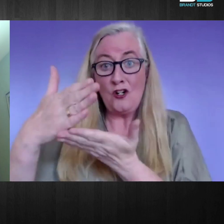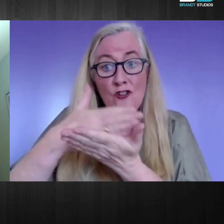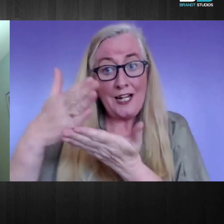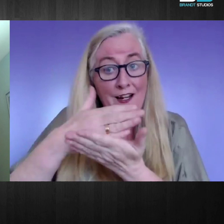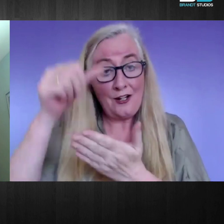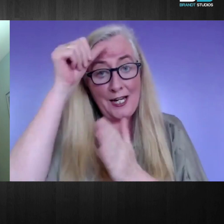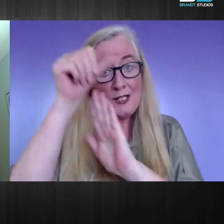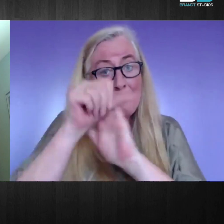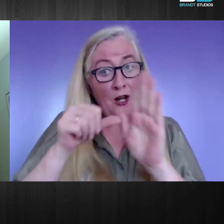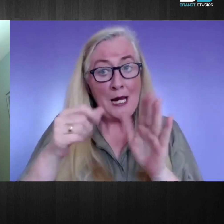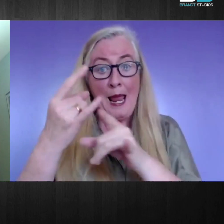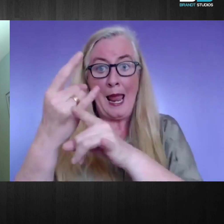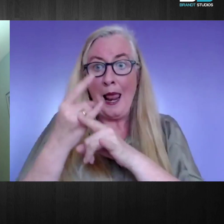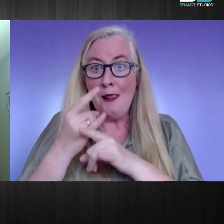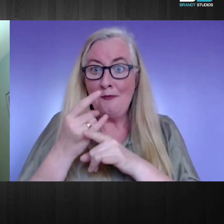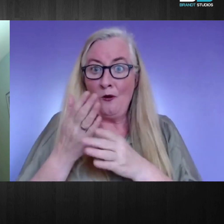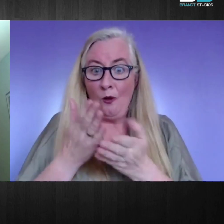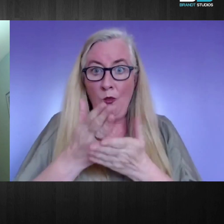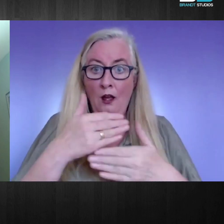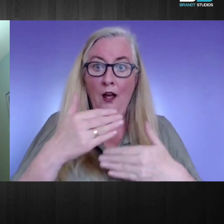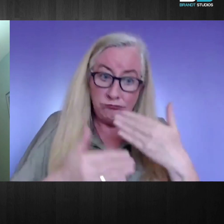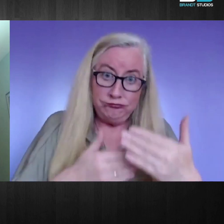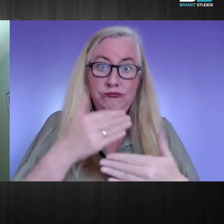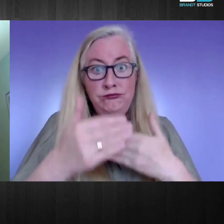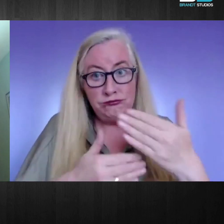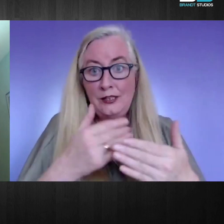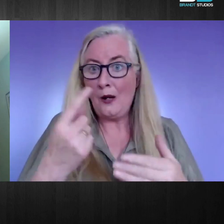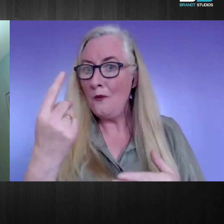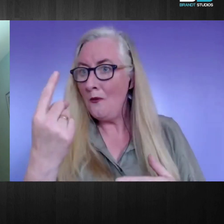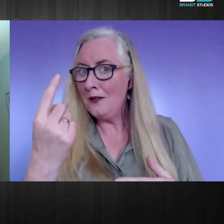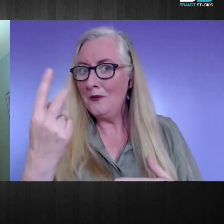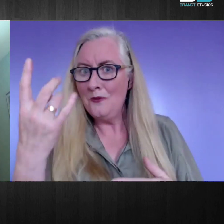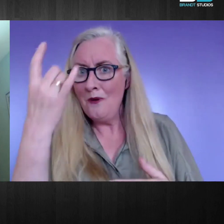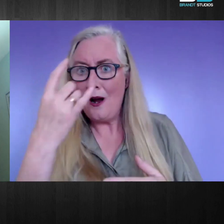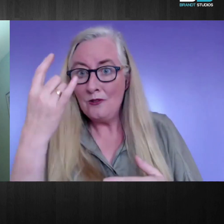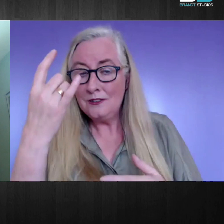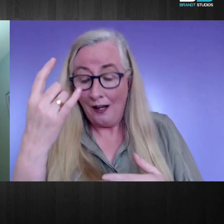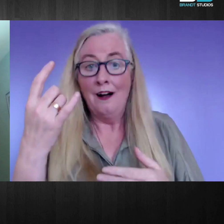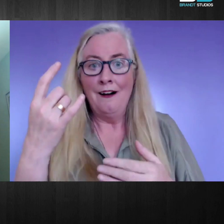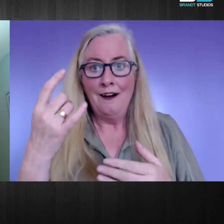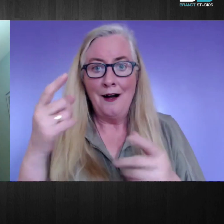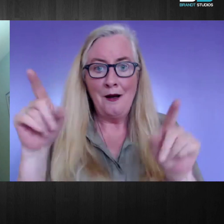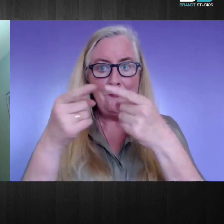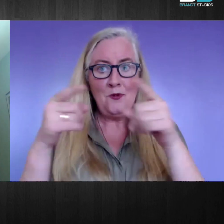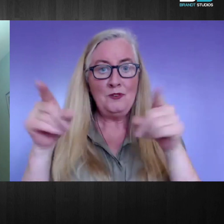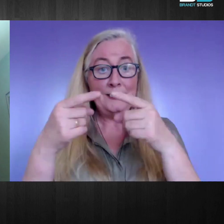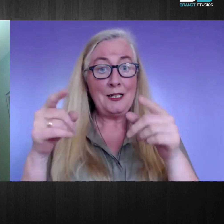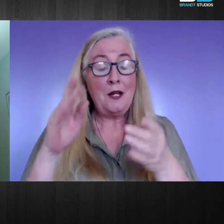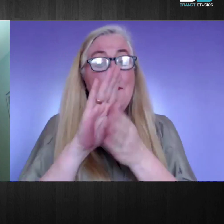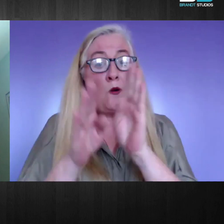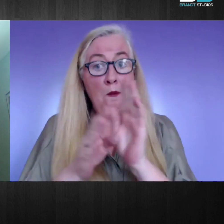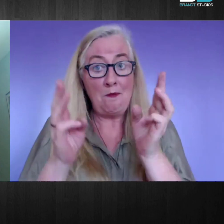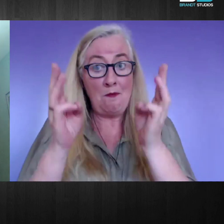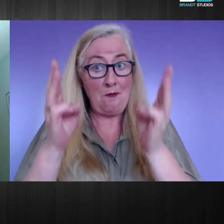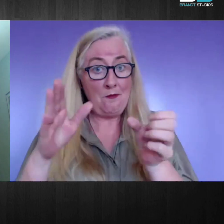struggles just for an hour or two. It's music. Music has the power to do that, to make people feel connected